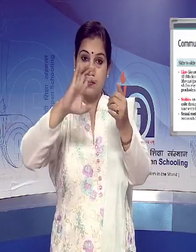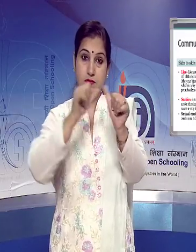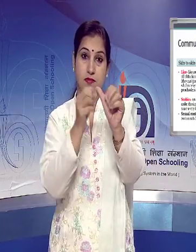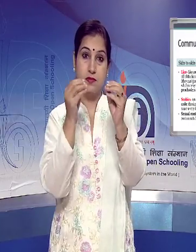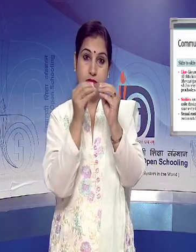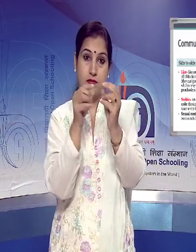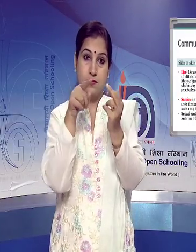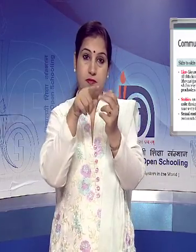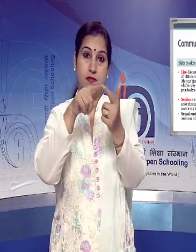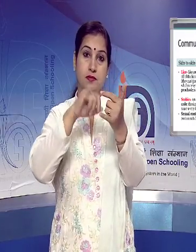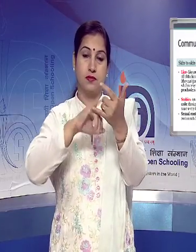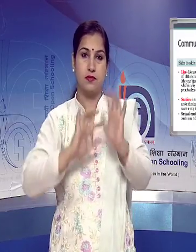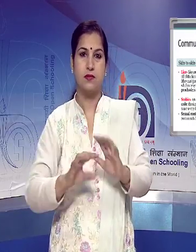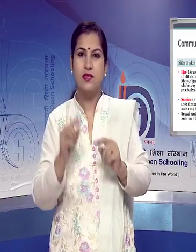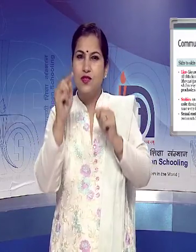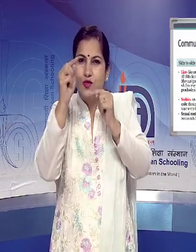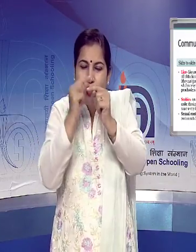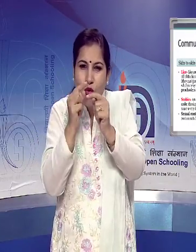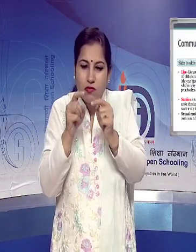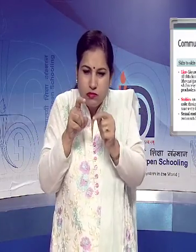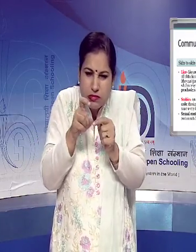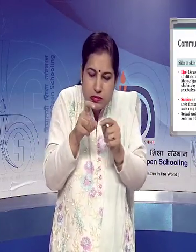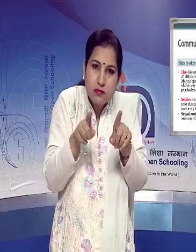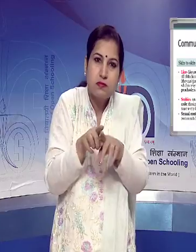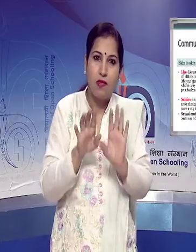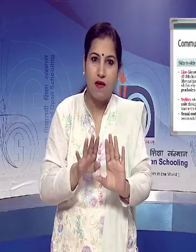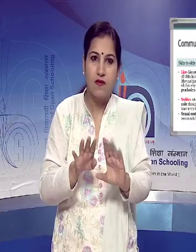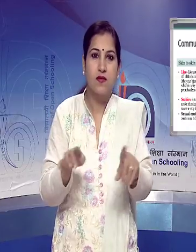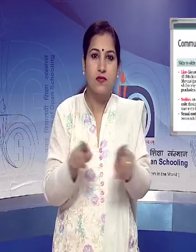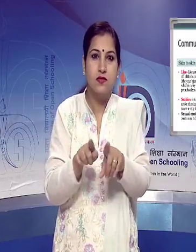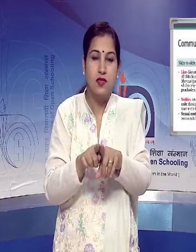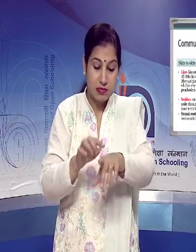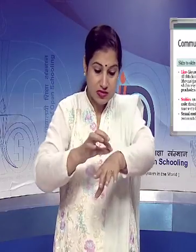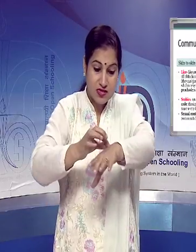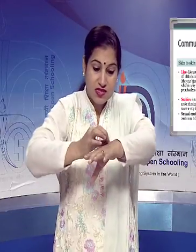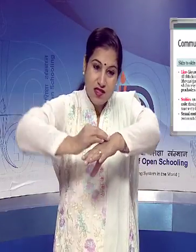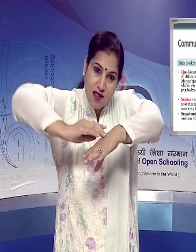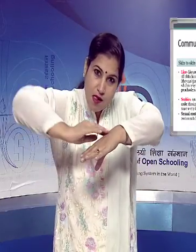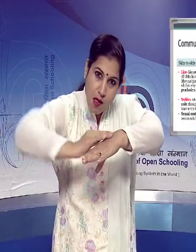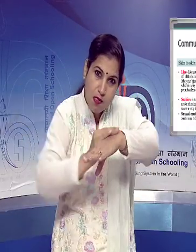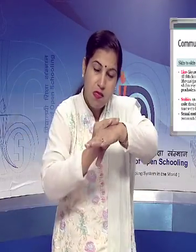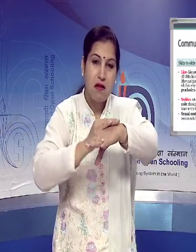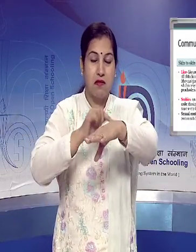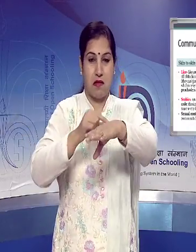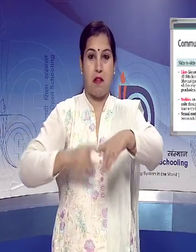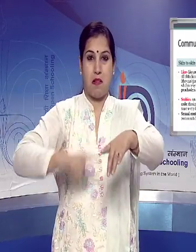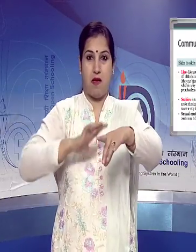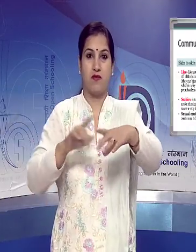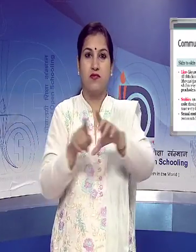Scabies are tiny mites that burrow under the skin, lay their eggs